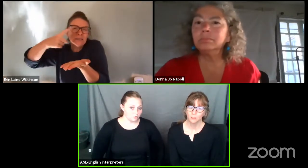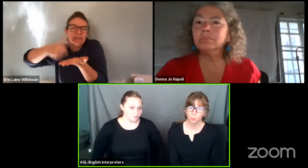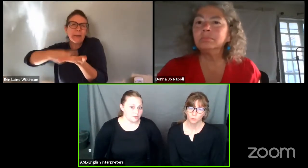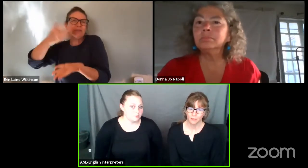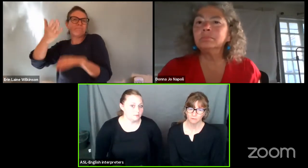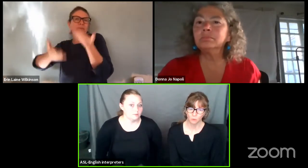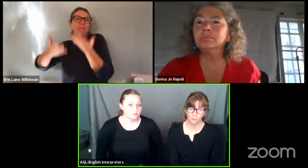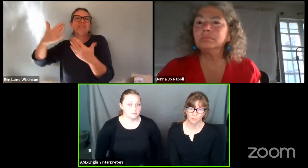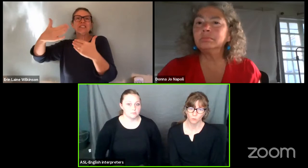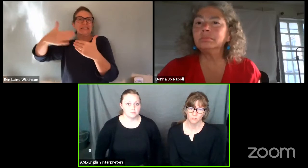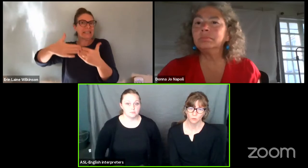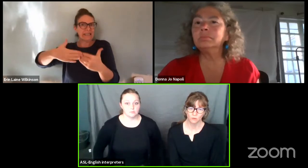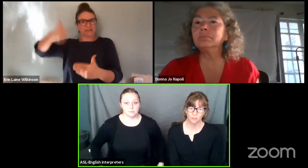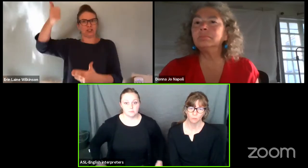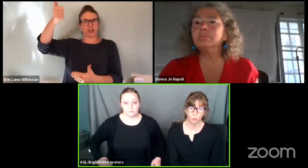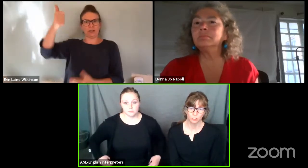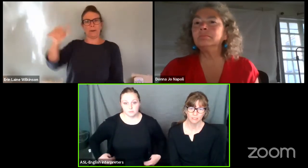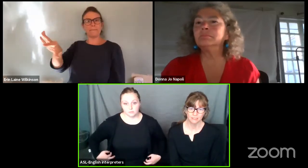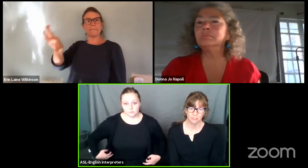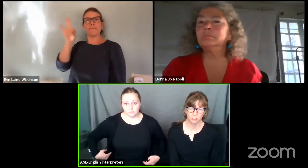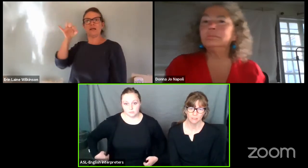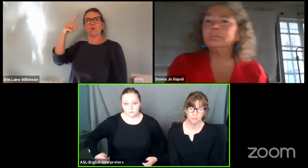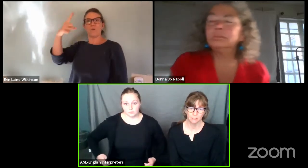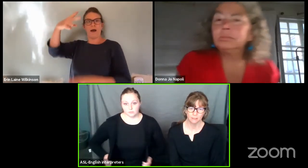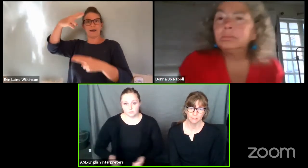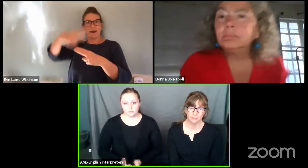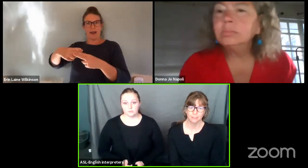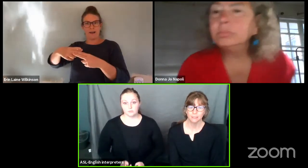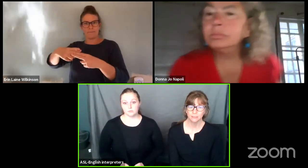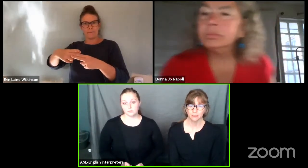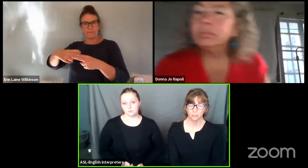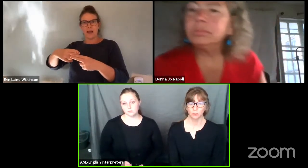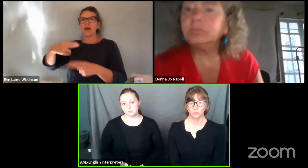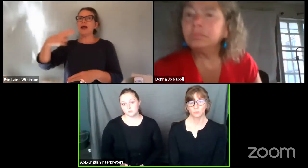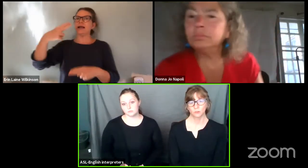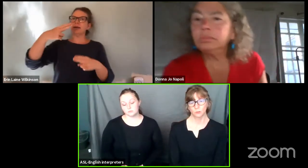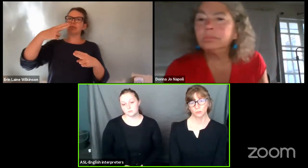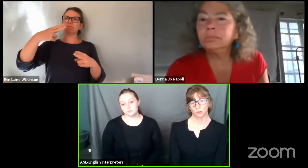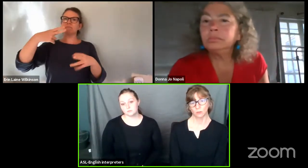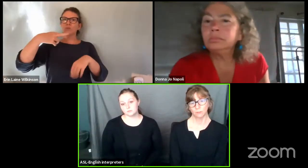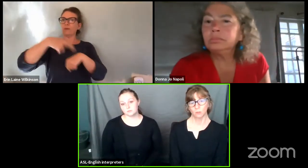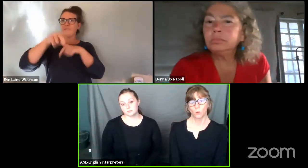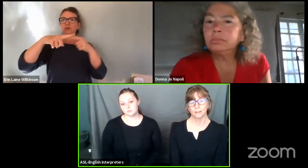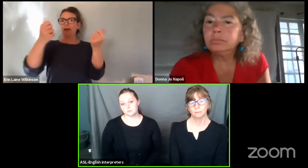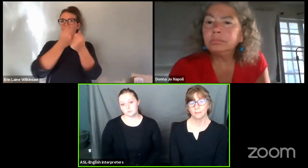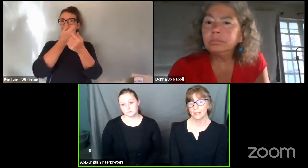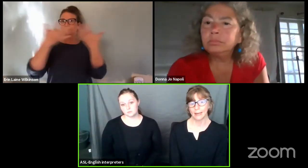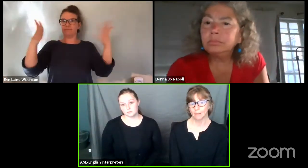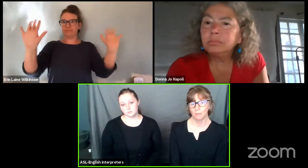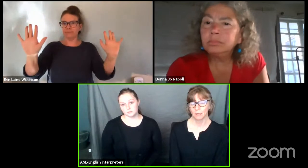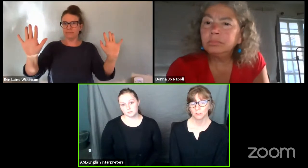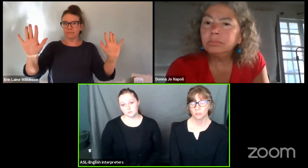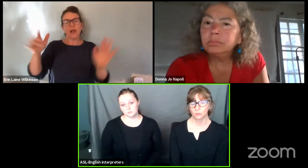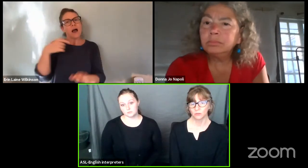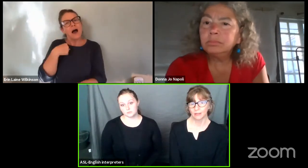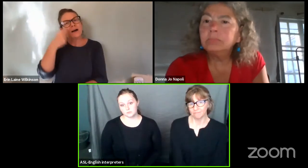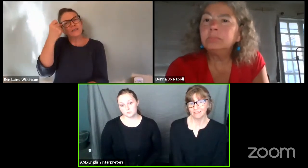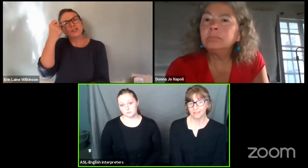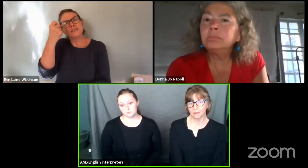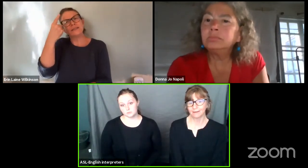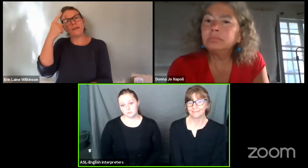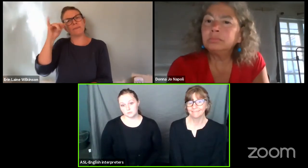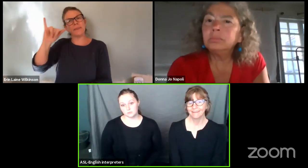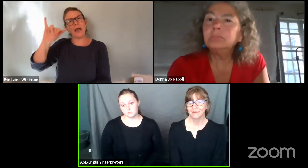the political platform and what's sort of being pushed as the agenda is that it's easier to sort of pick one name to refer